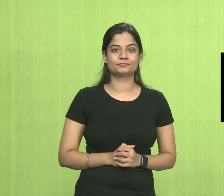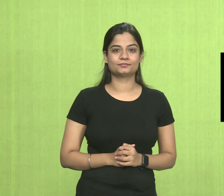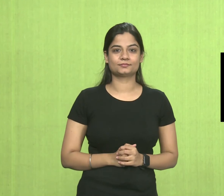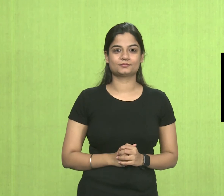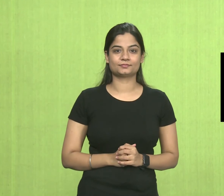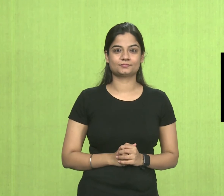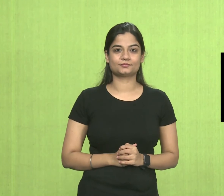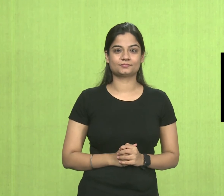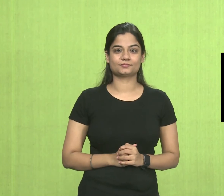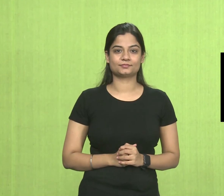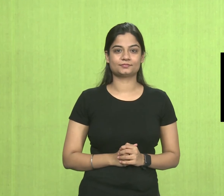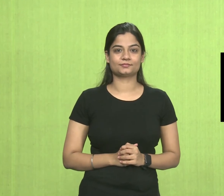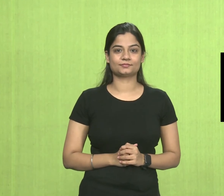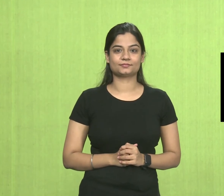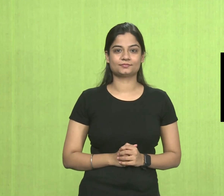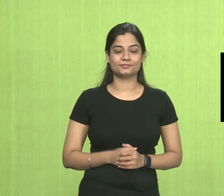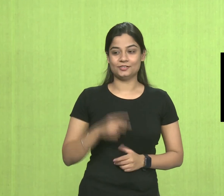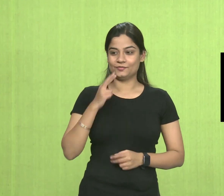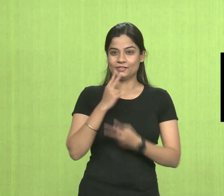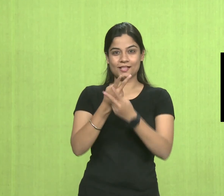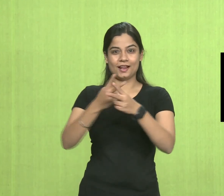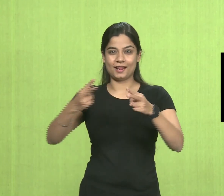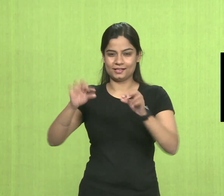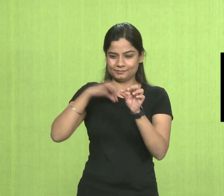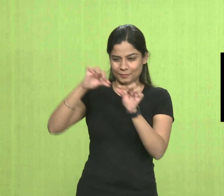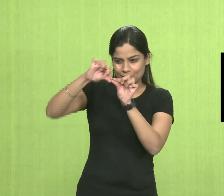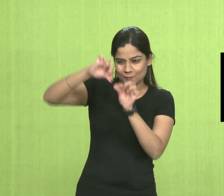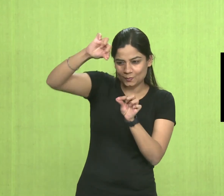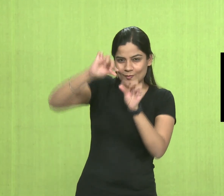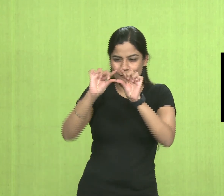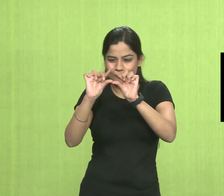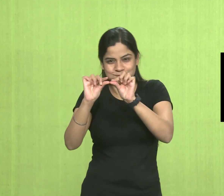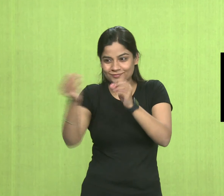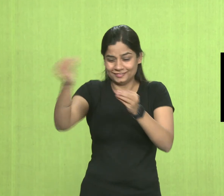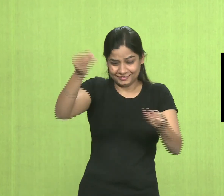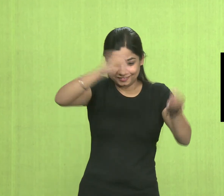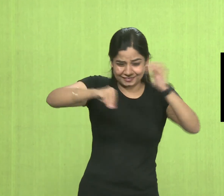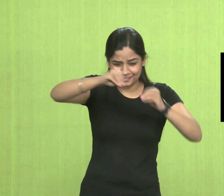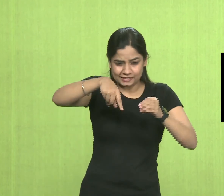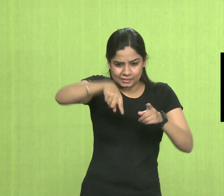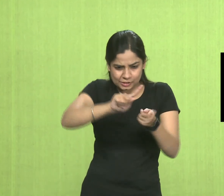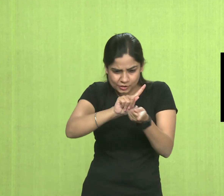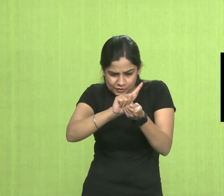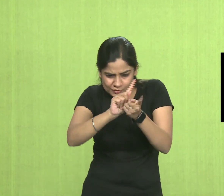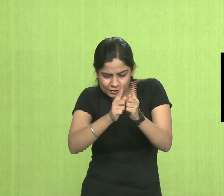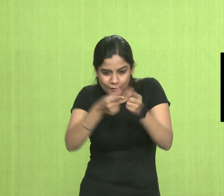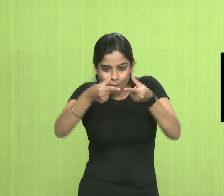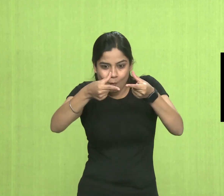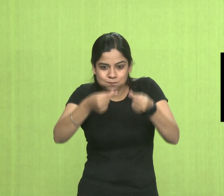you are cooking. Third is change in texture. The texture changes